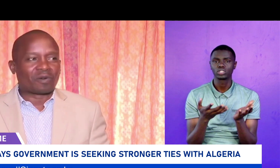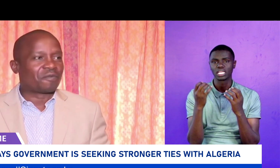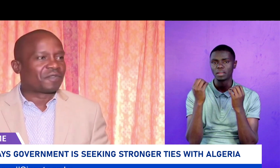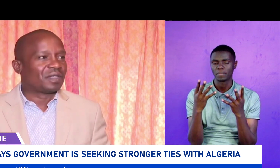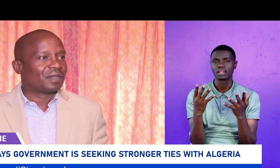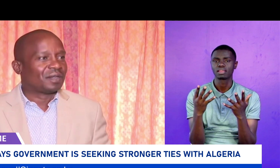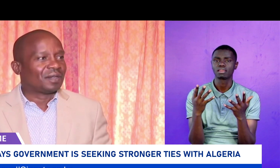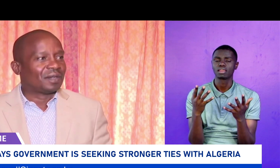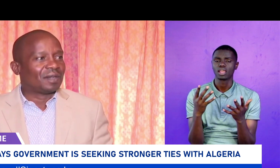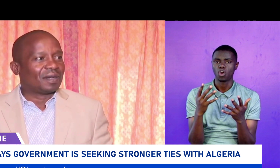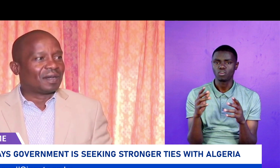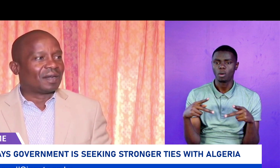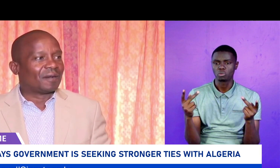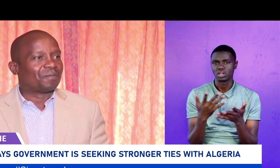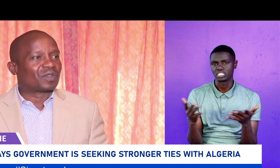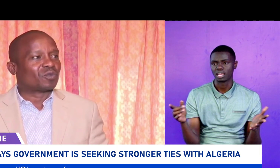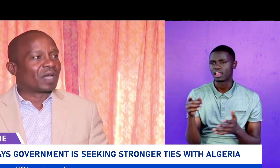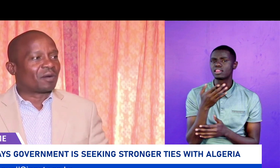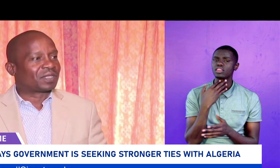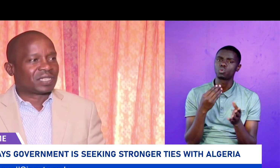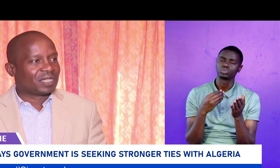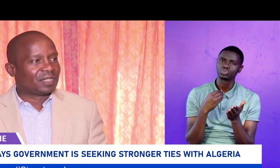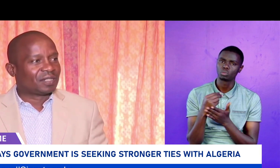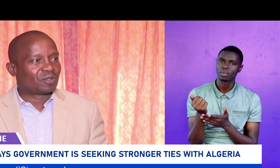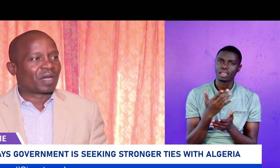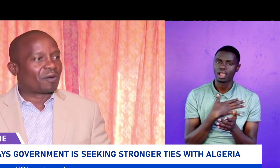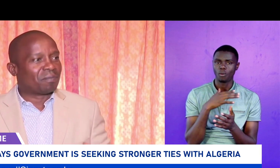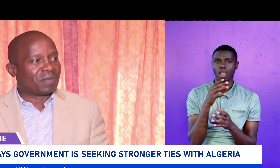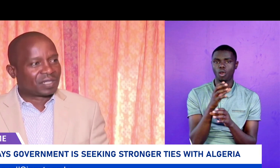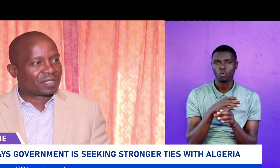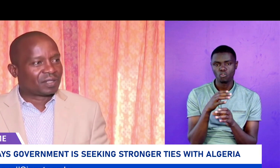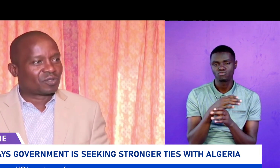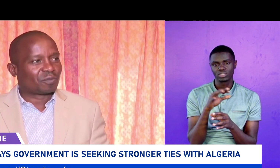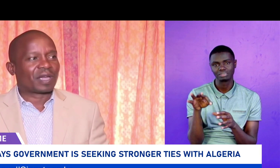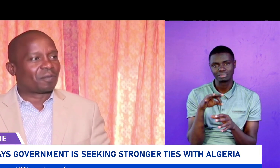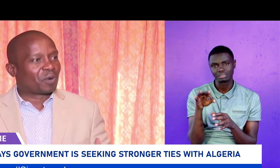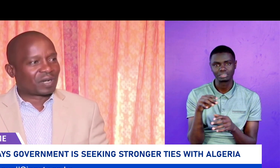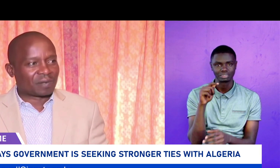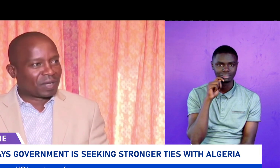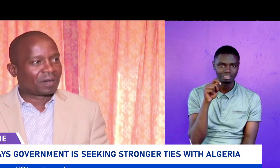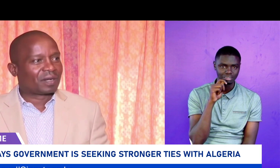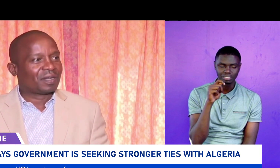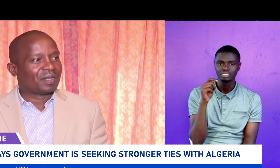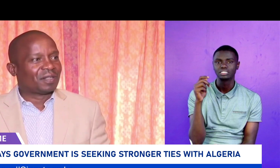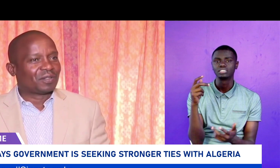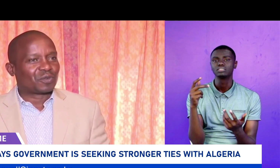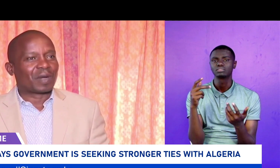coffee, to buy our tea, to buy our meat, to buy our powdered milk, to buy